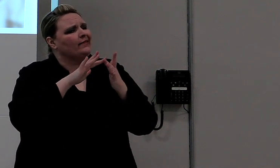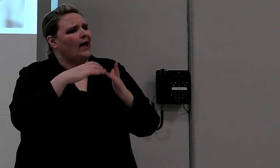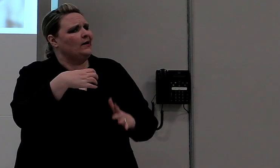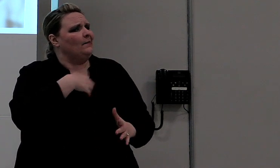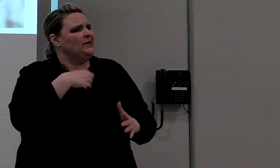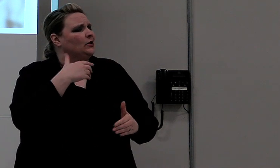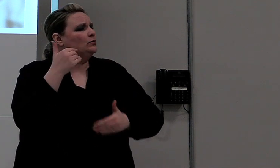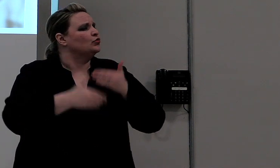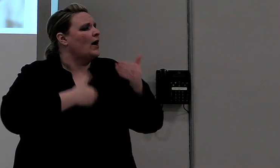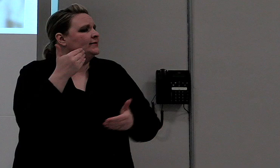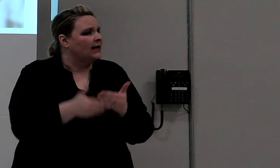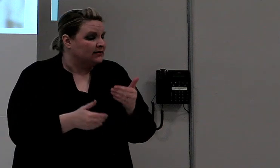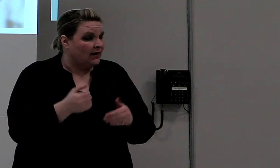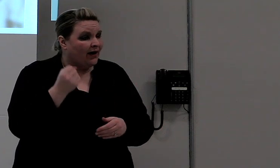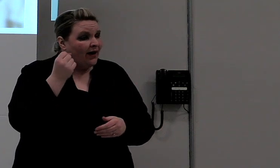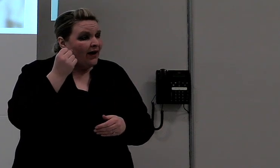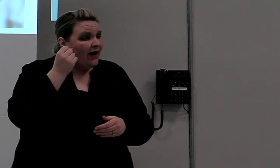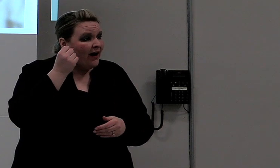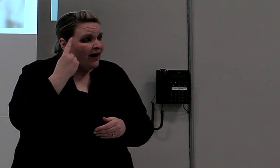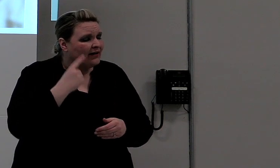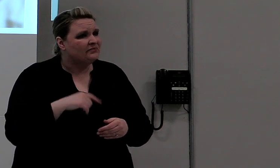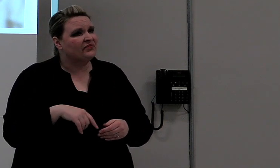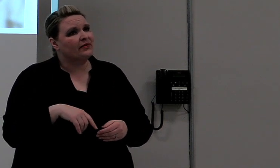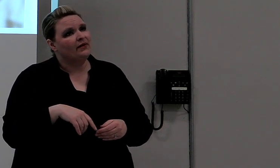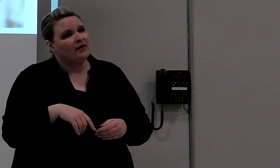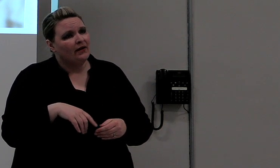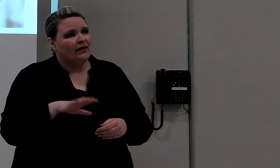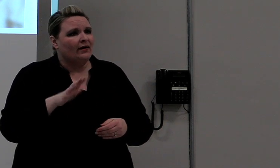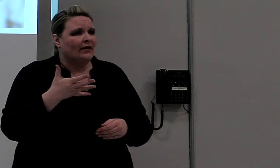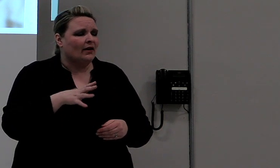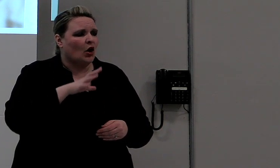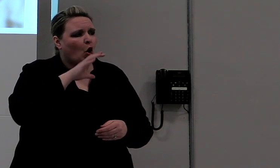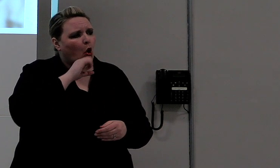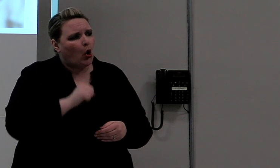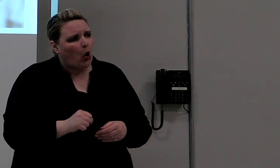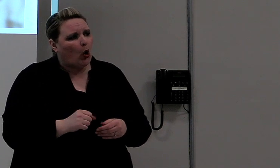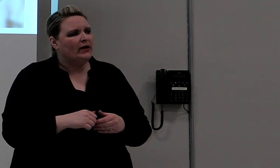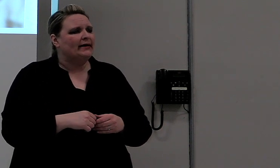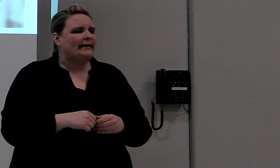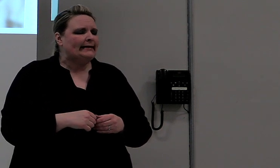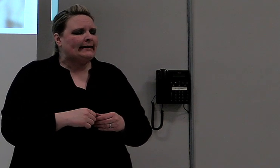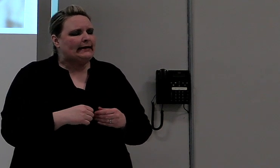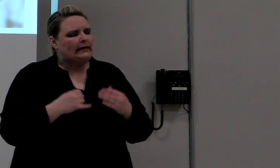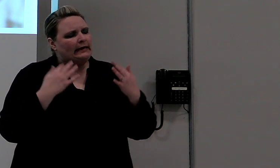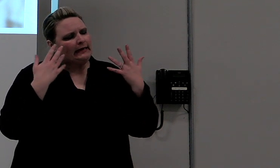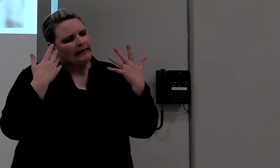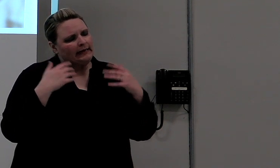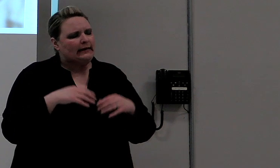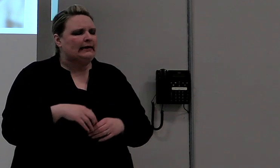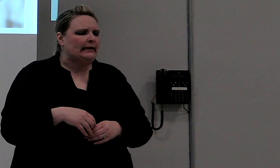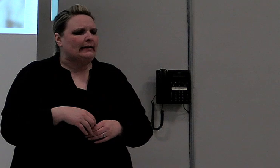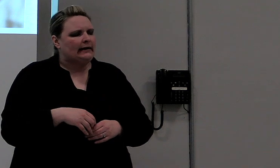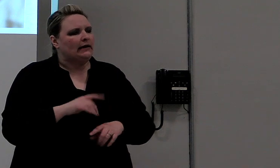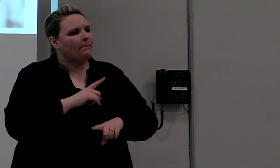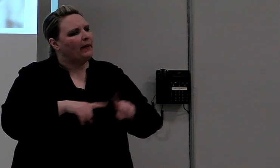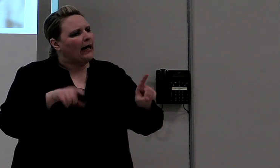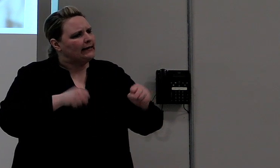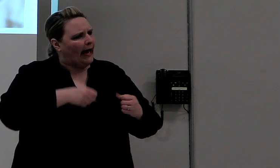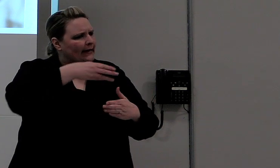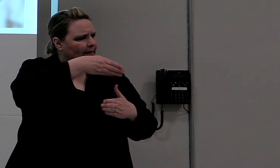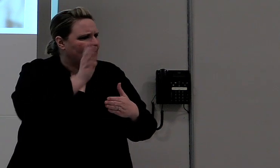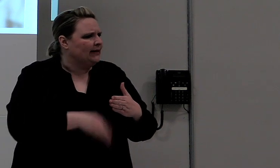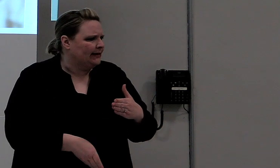appeal process. It's a little older. I wish it was a little more functionally and more user-friendly, but it gets the job